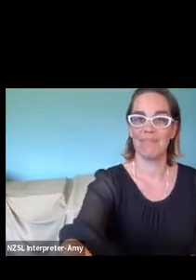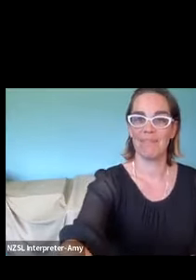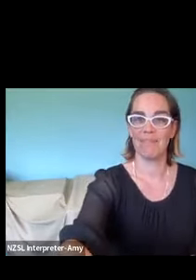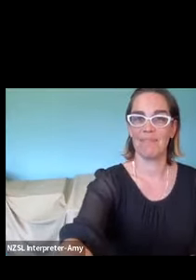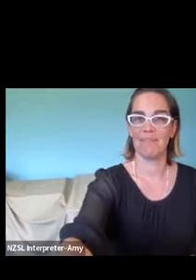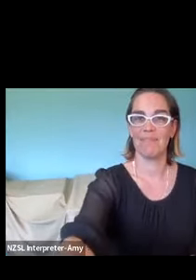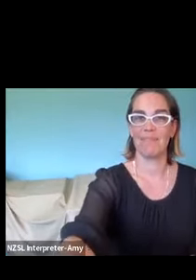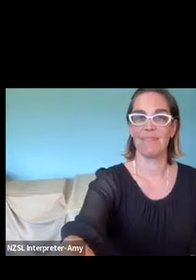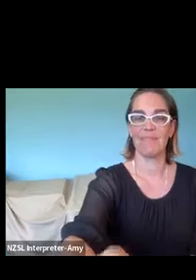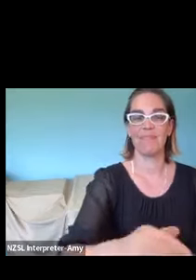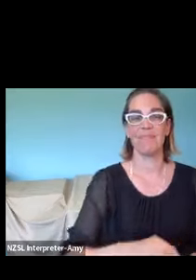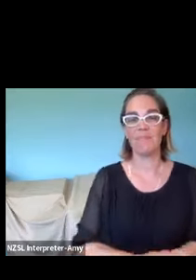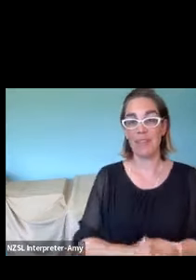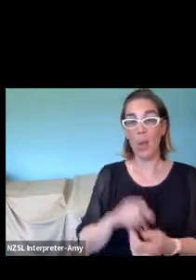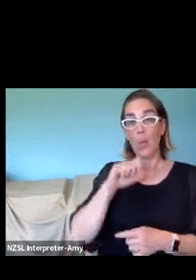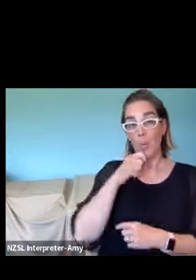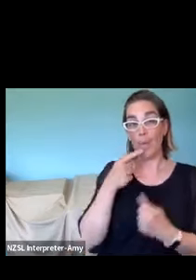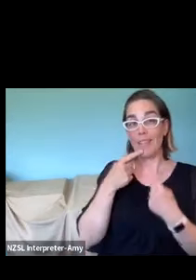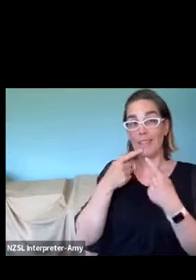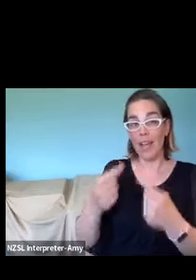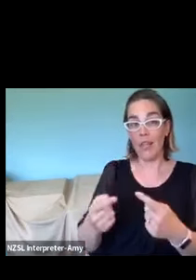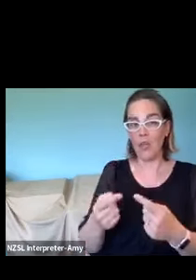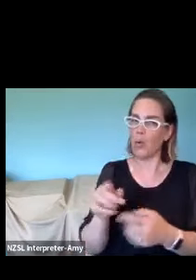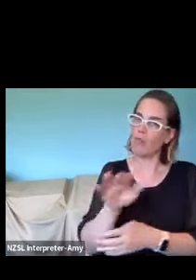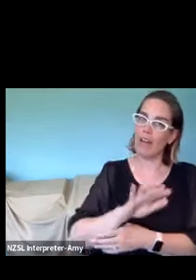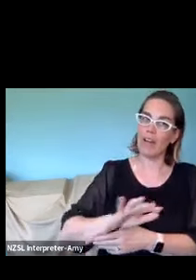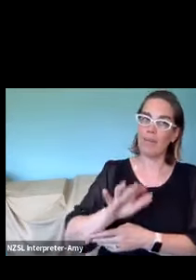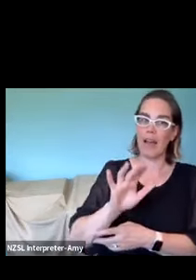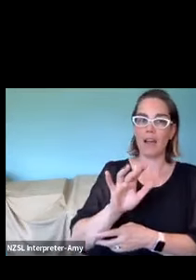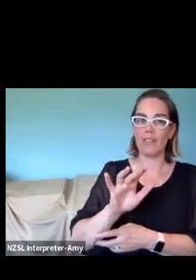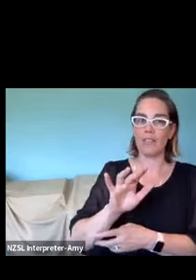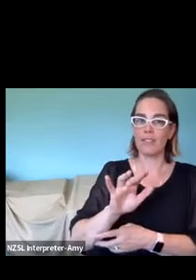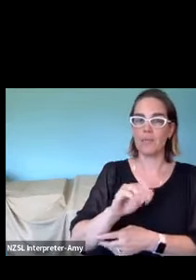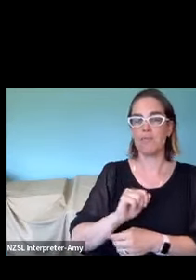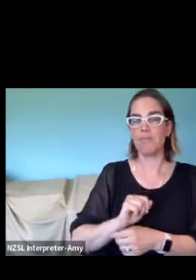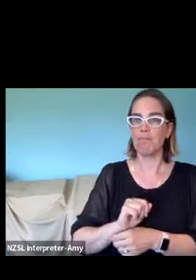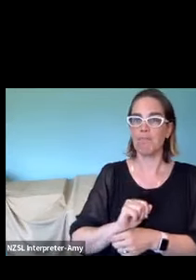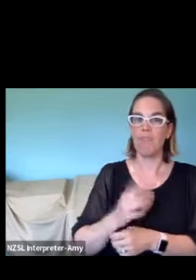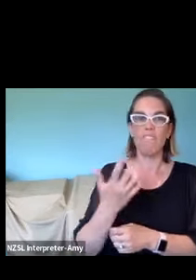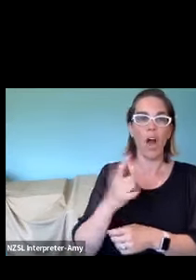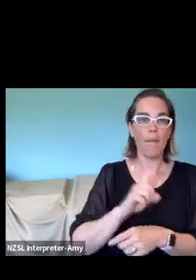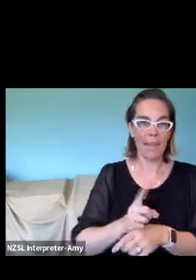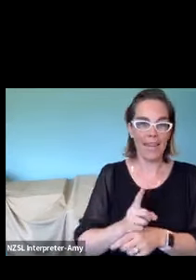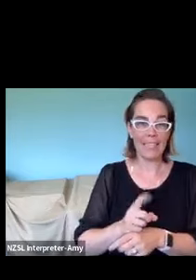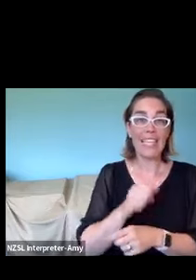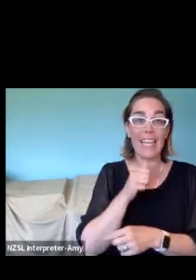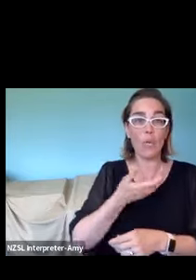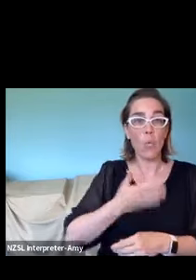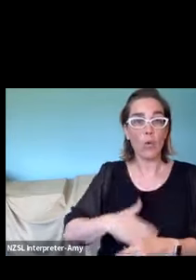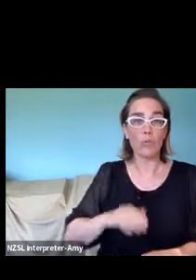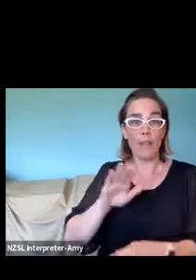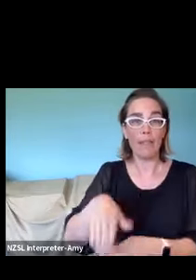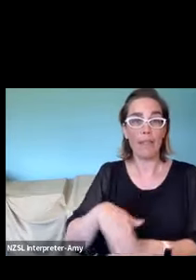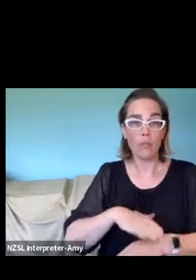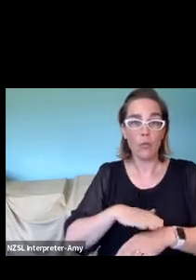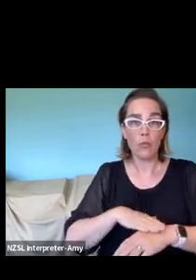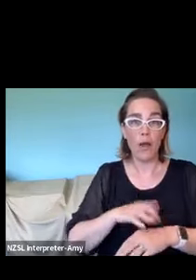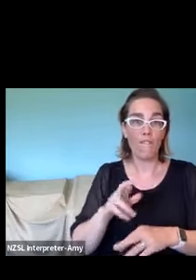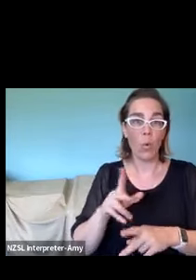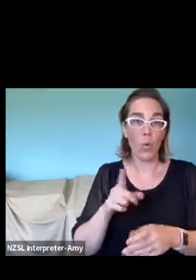I'll give you a sing out at about I'll give you a sing at about 5 minutes if you'd like to leave some time for questions. That'll